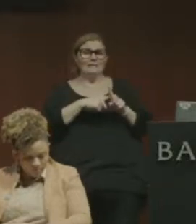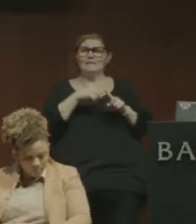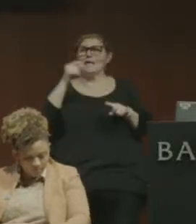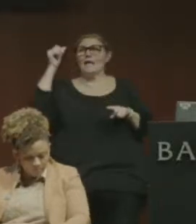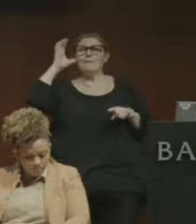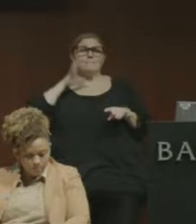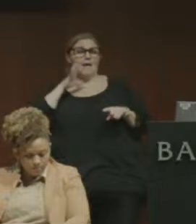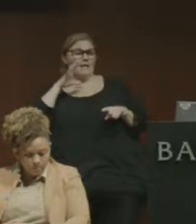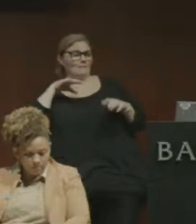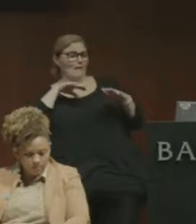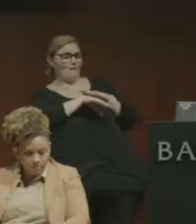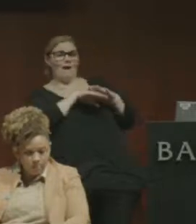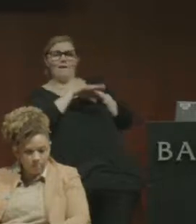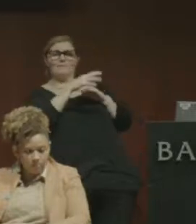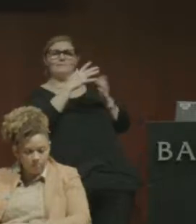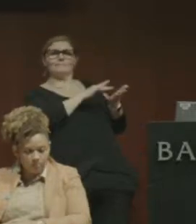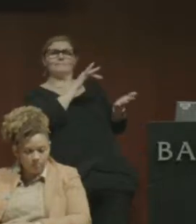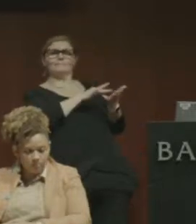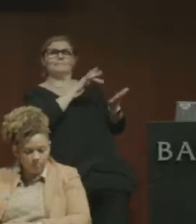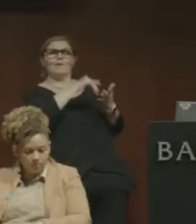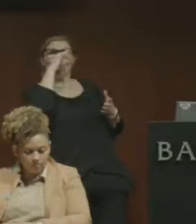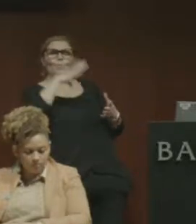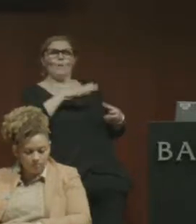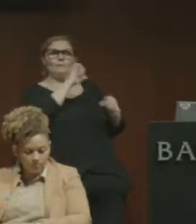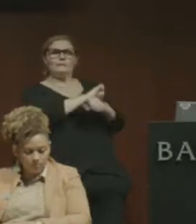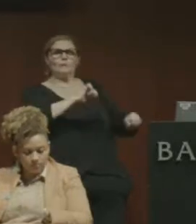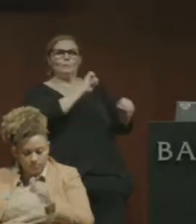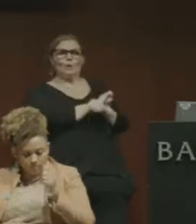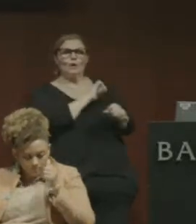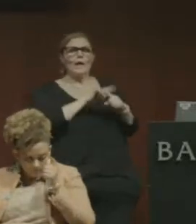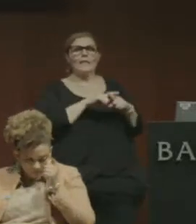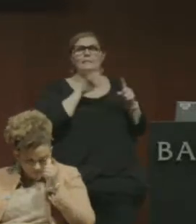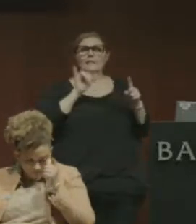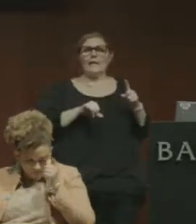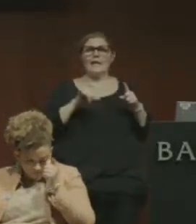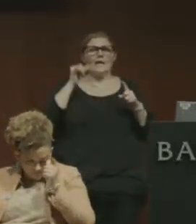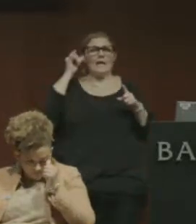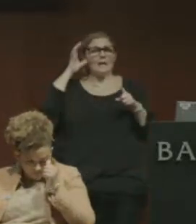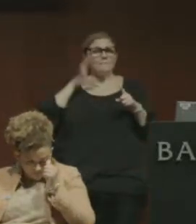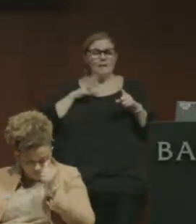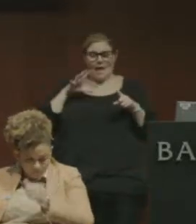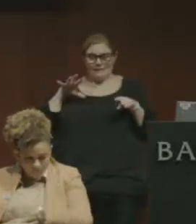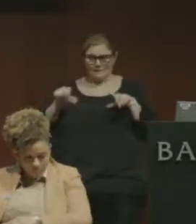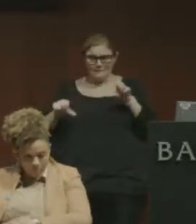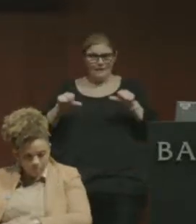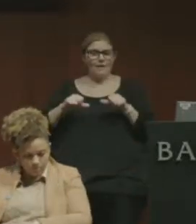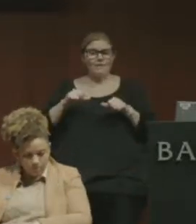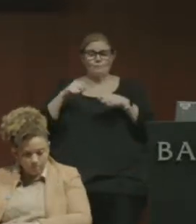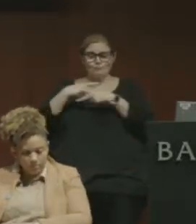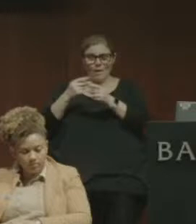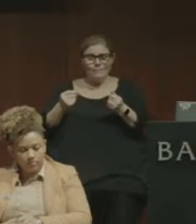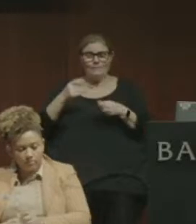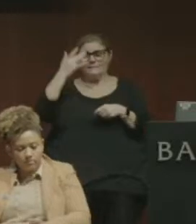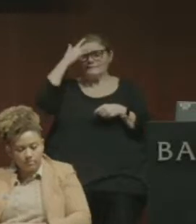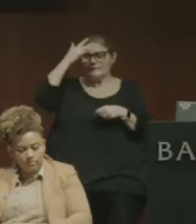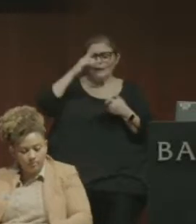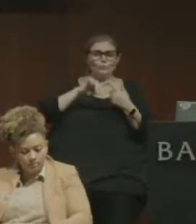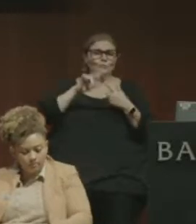men's access to women's labor and bodies, as well as the production of men's monopolies of intellectual,